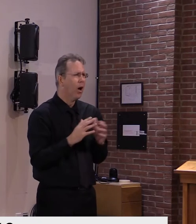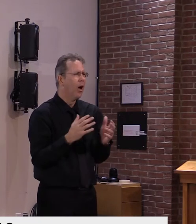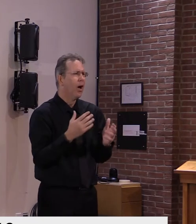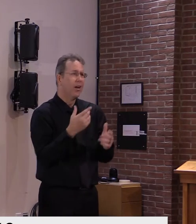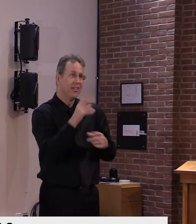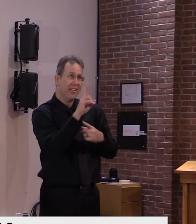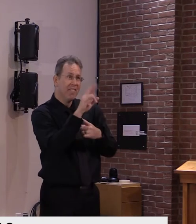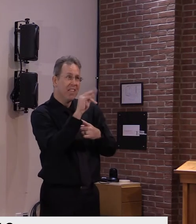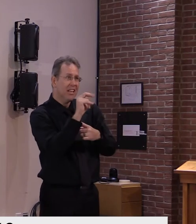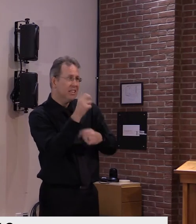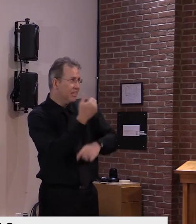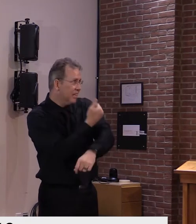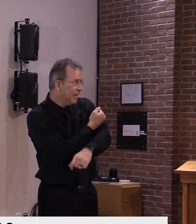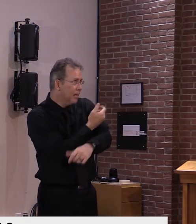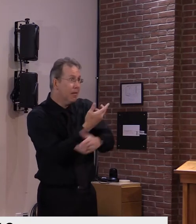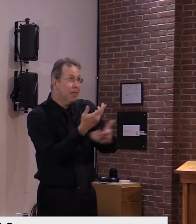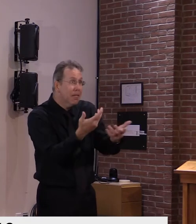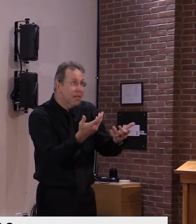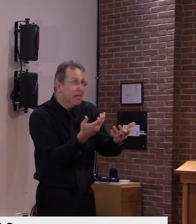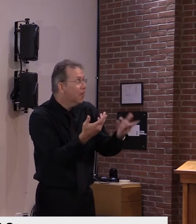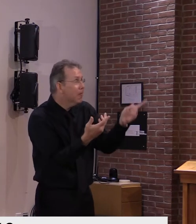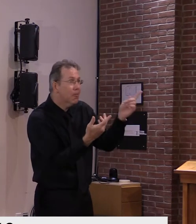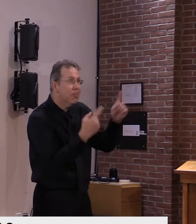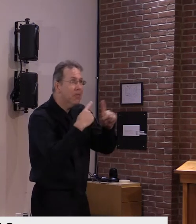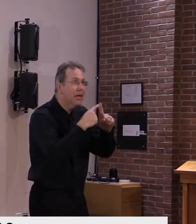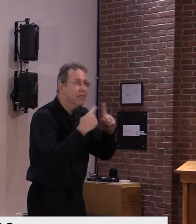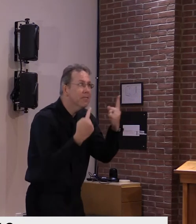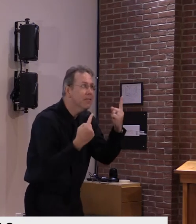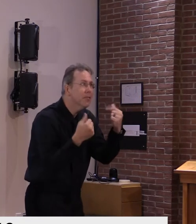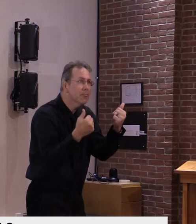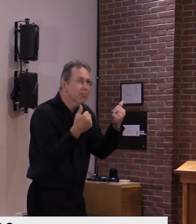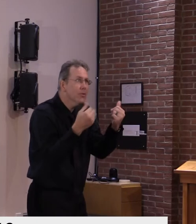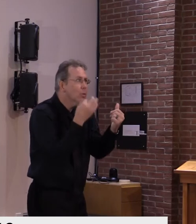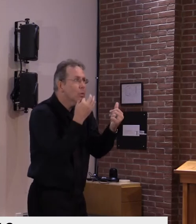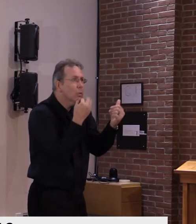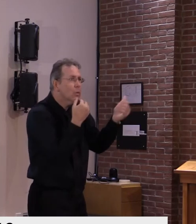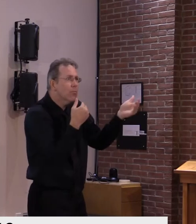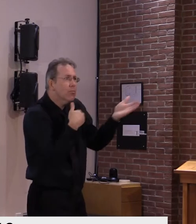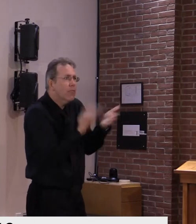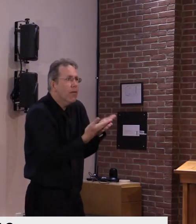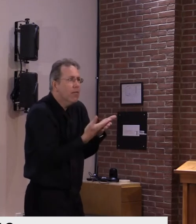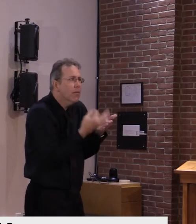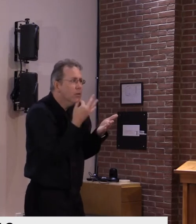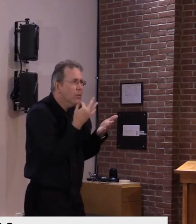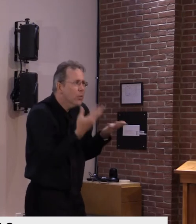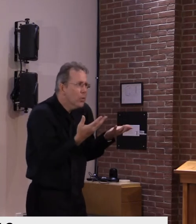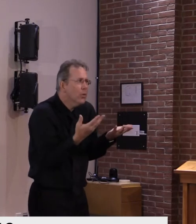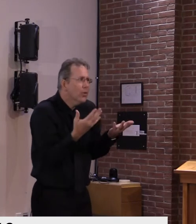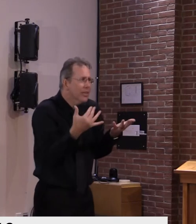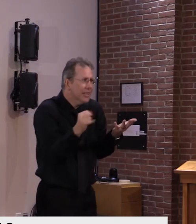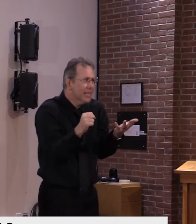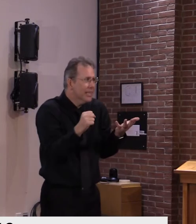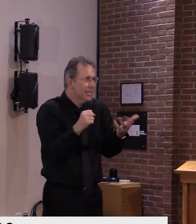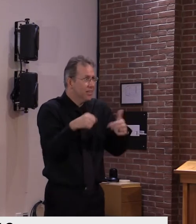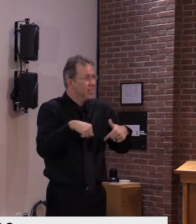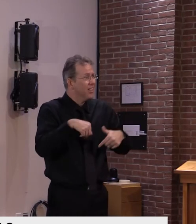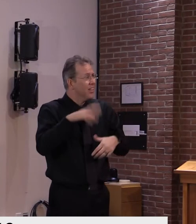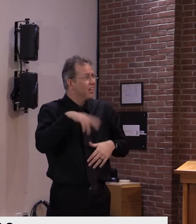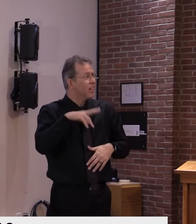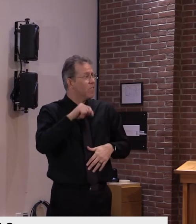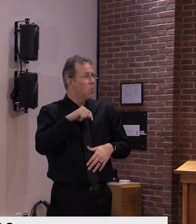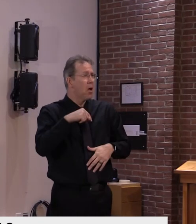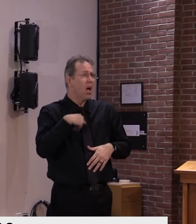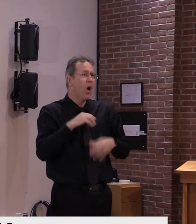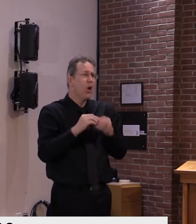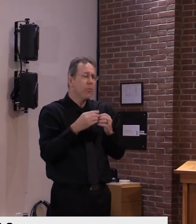been remarkable as well, that we've been able to, even though our case numbers have increased over the last month,